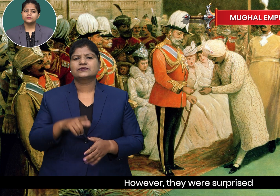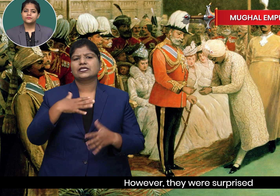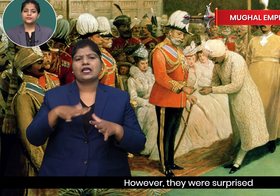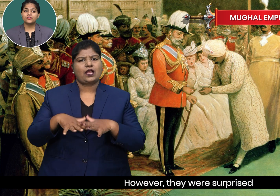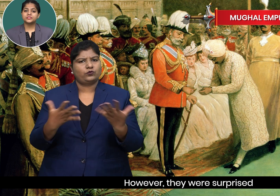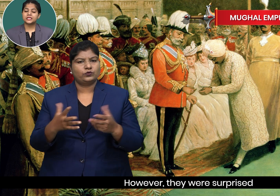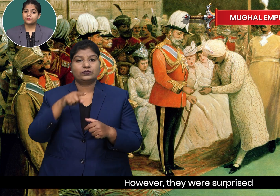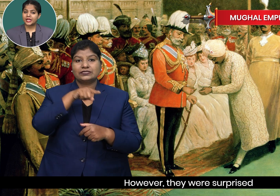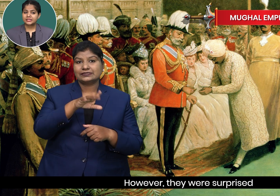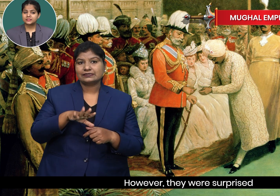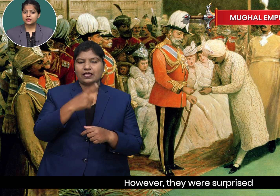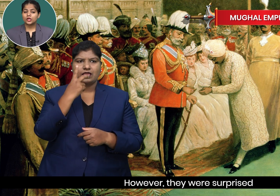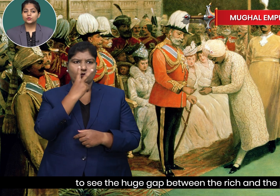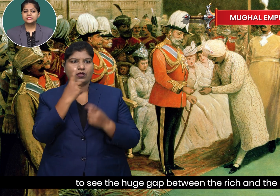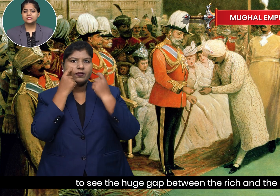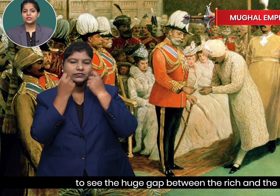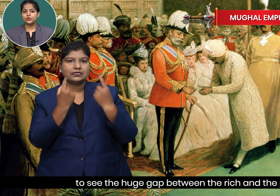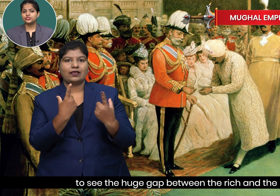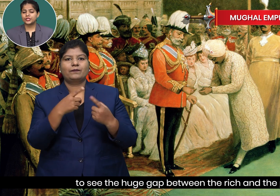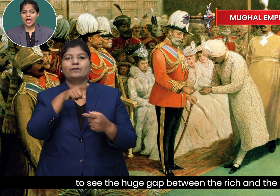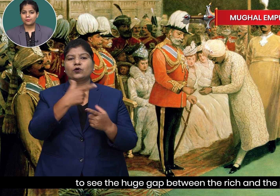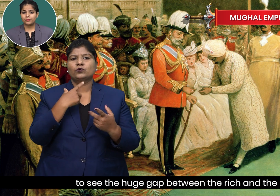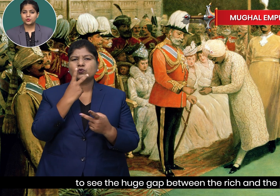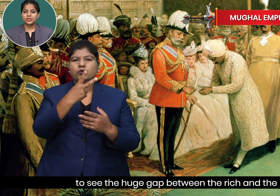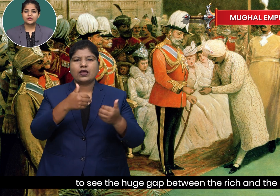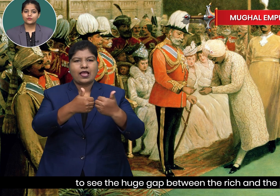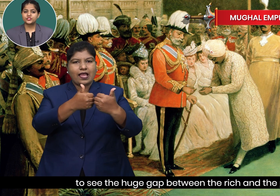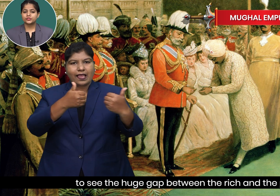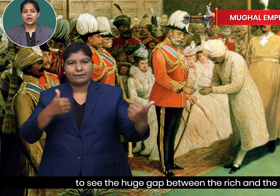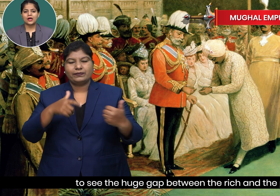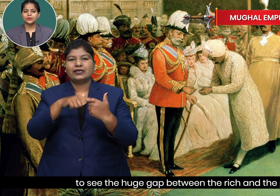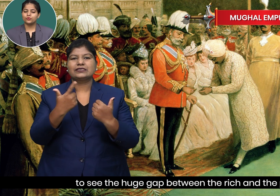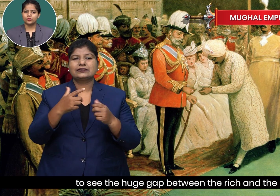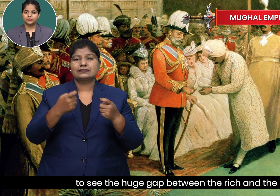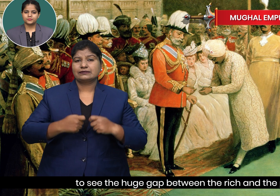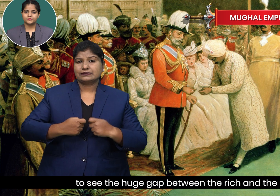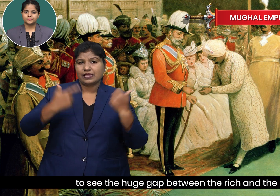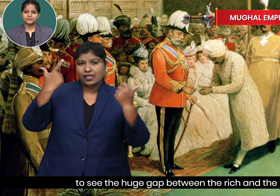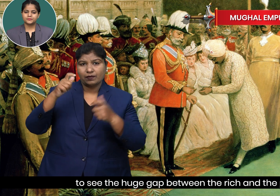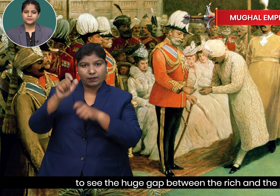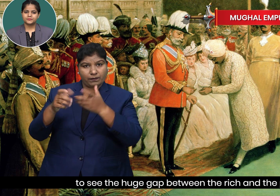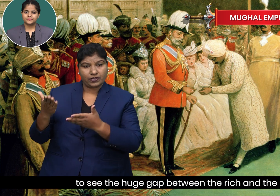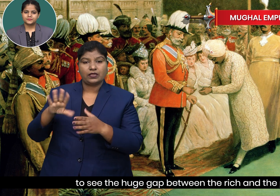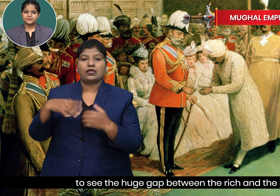However, they were surprised to see the huge gap between the rich and the poor.